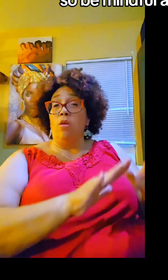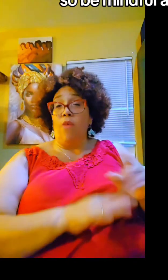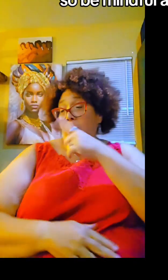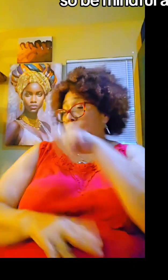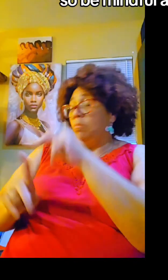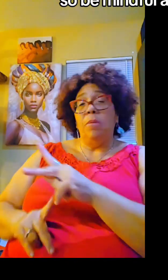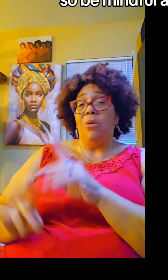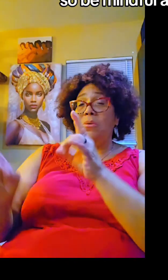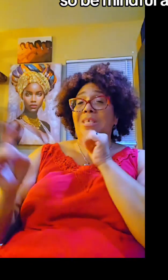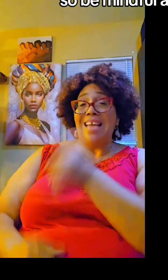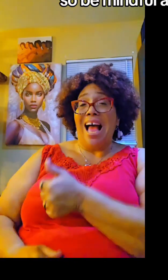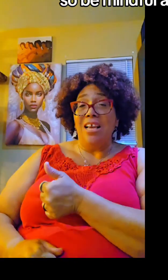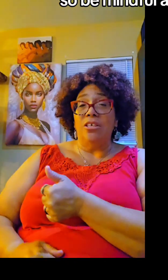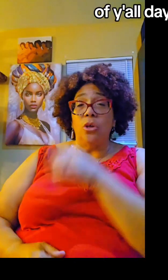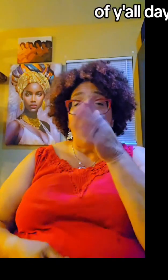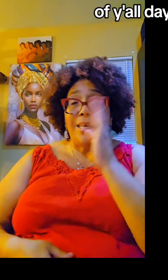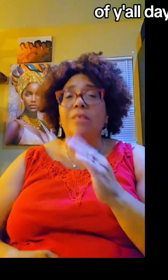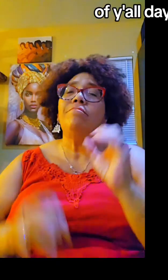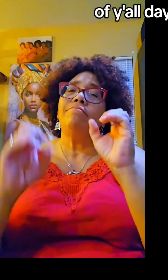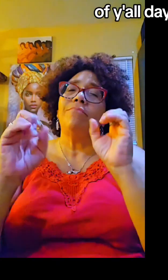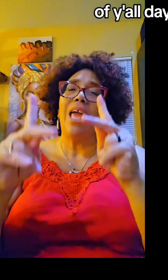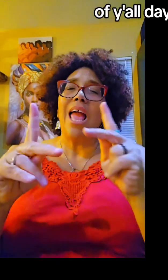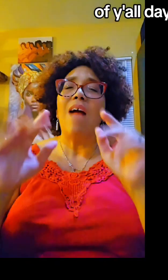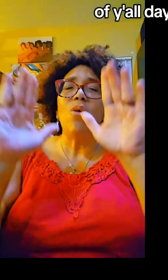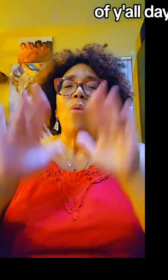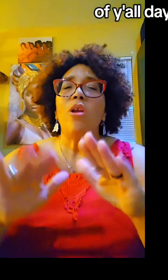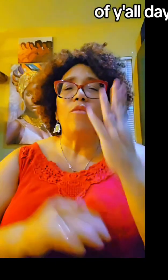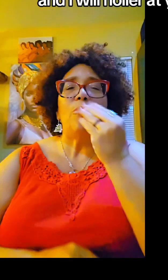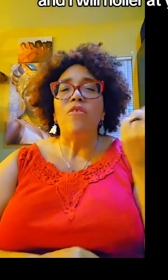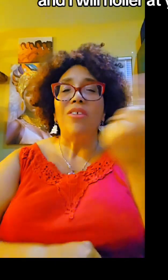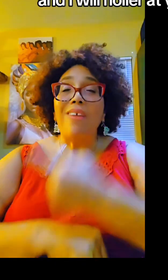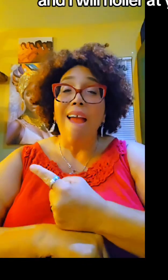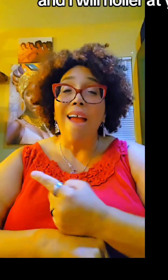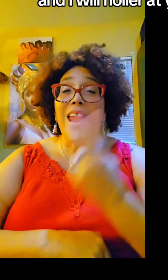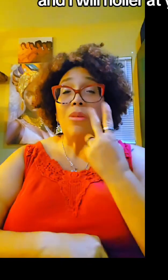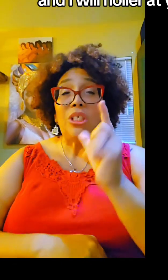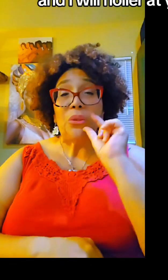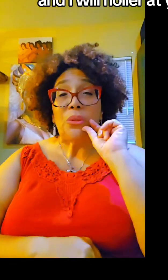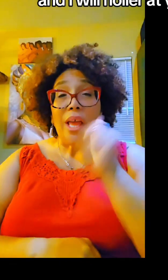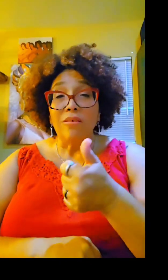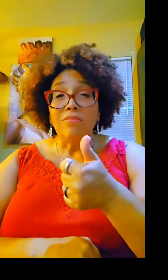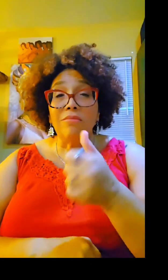So be mindful. All right, y'all. Have a beautiful, wonderful rest of y'all day, and I will holler at y'all later.